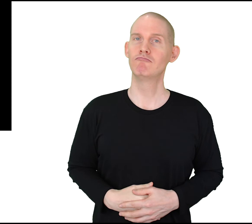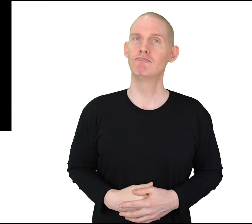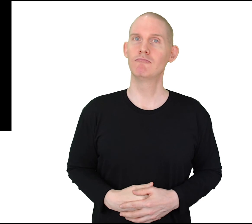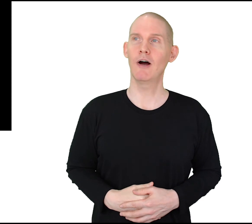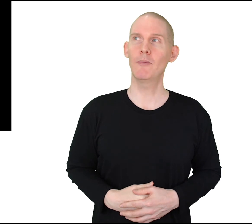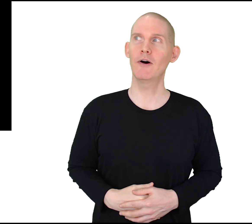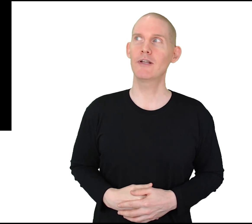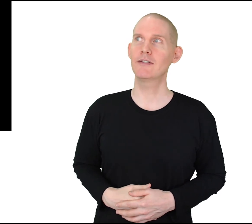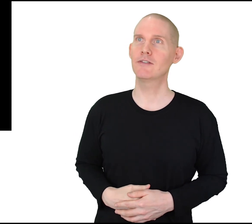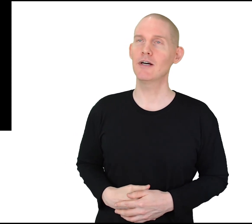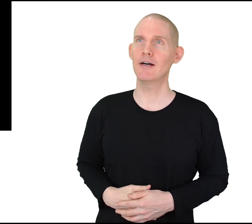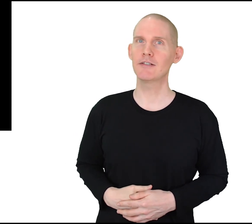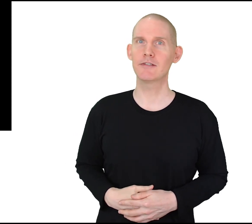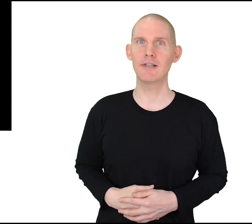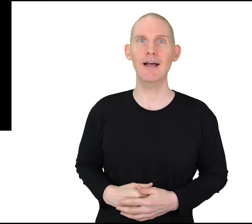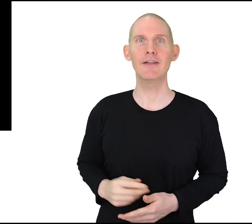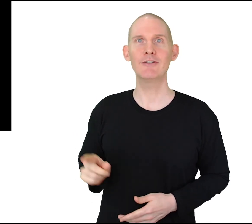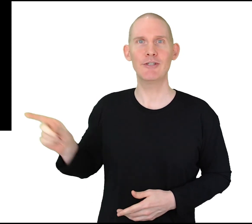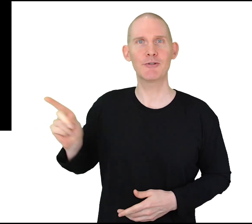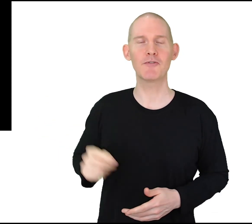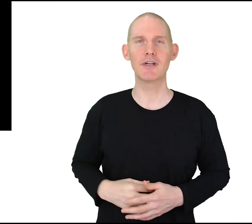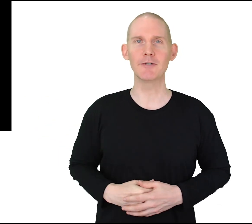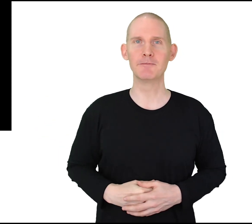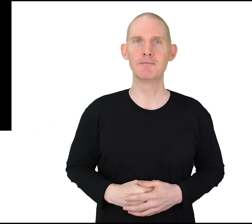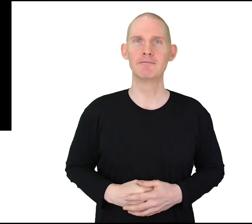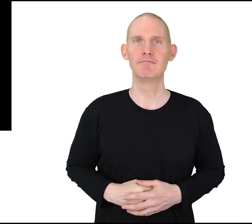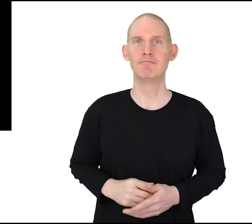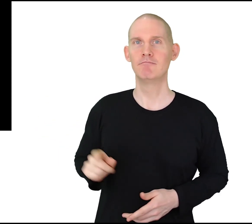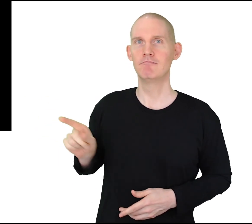How about it's Sally, she's over here.